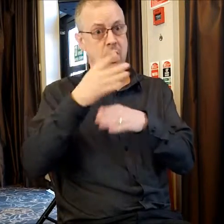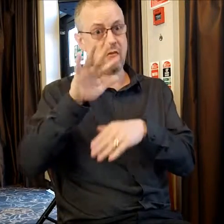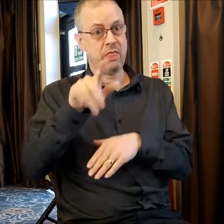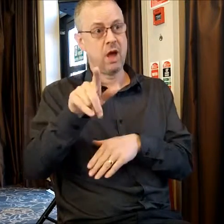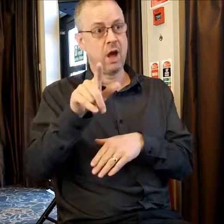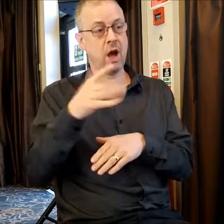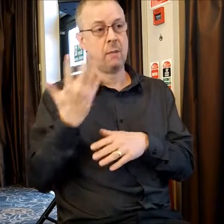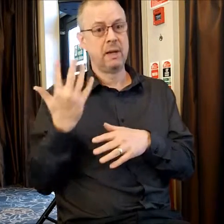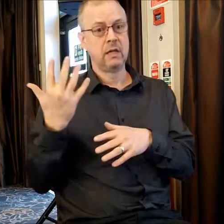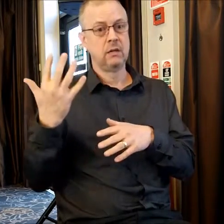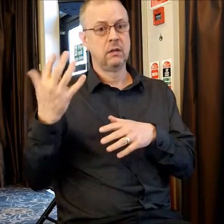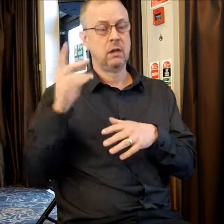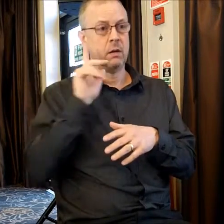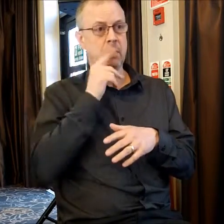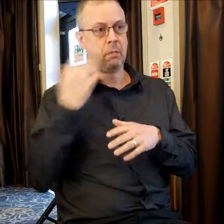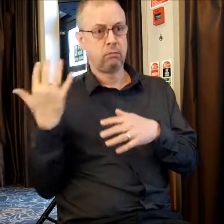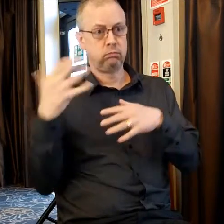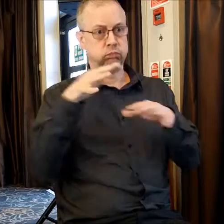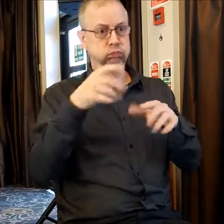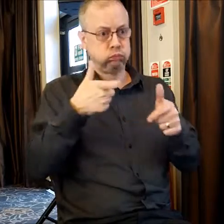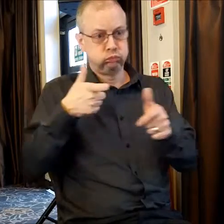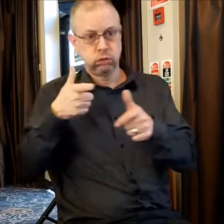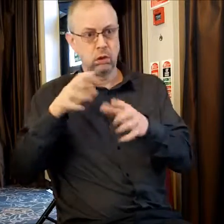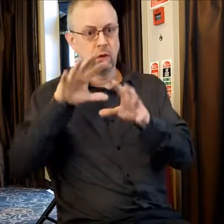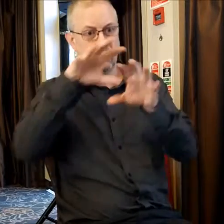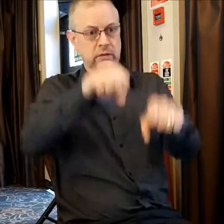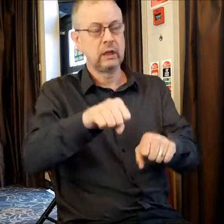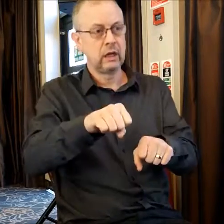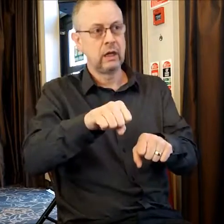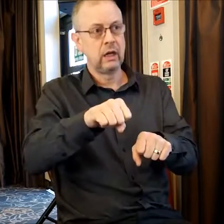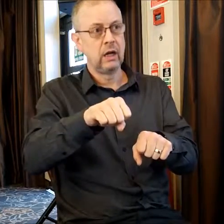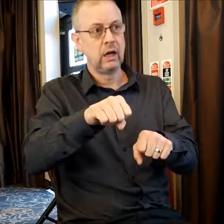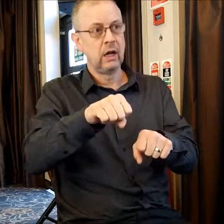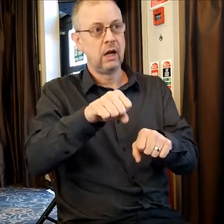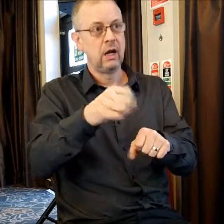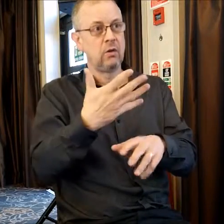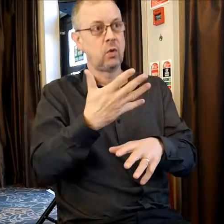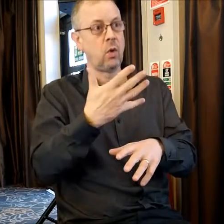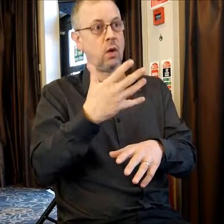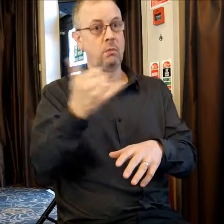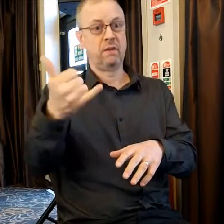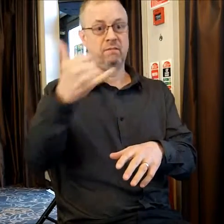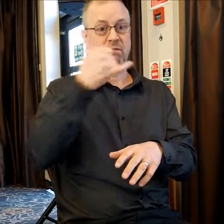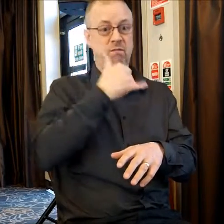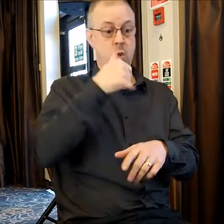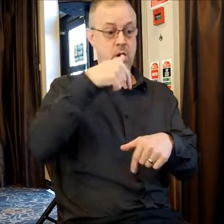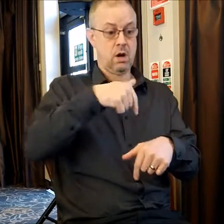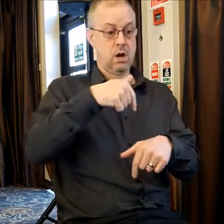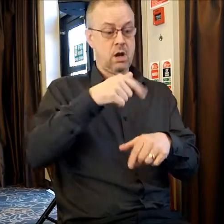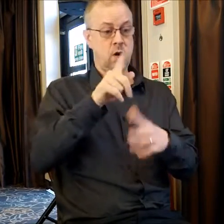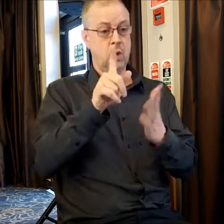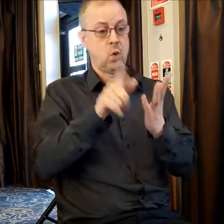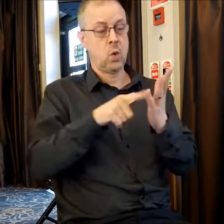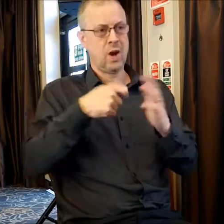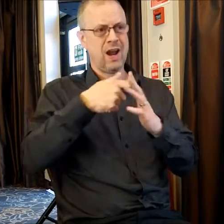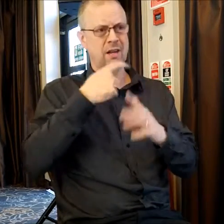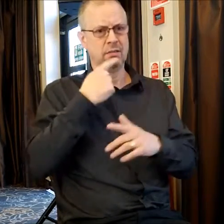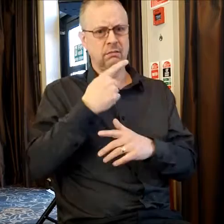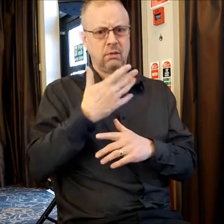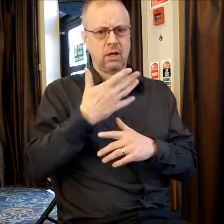overtaken. So they kind of called us up and said, we're in a really bad situation, we need